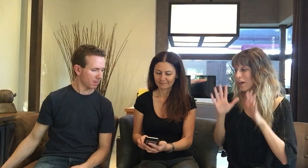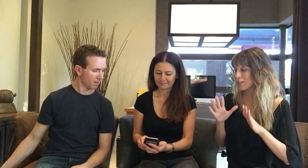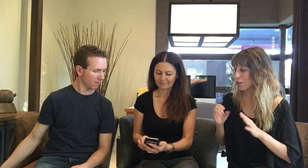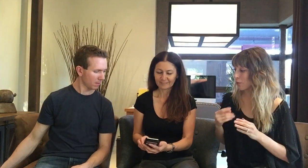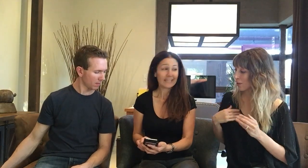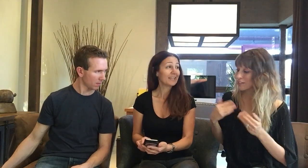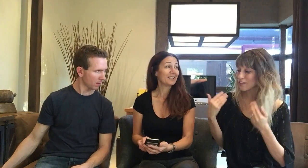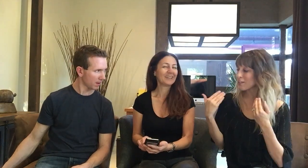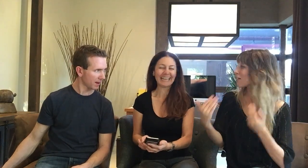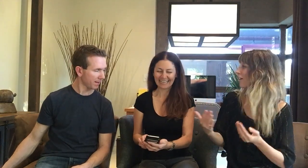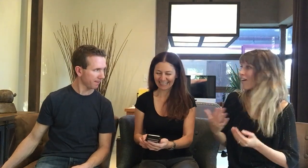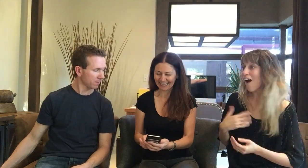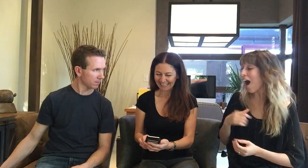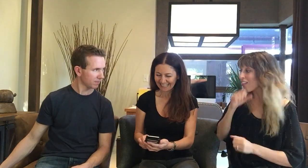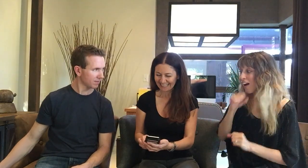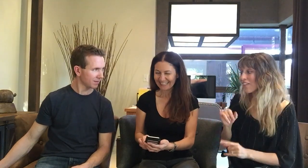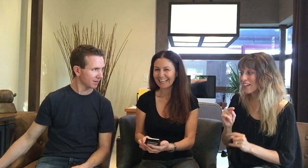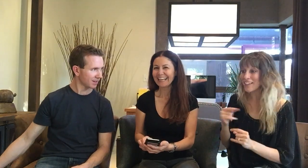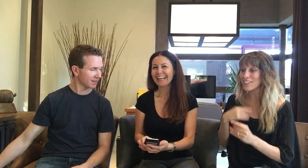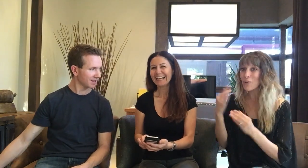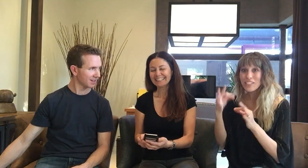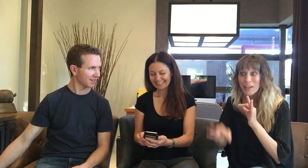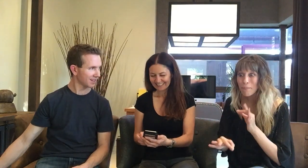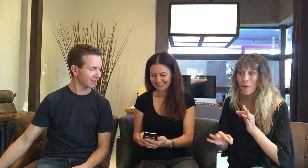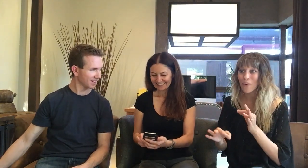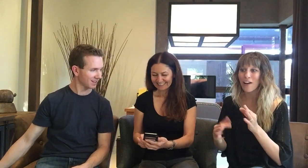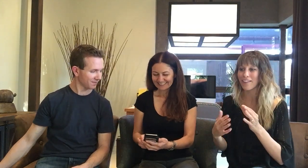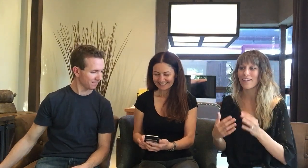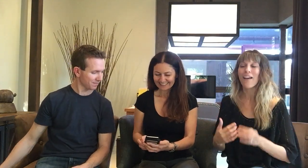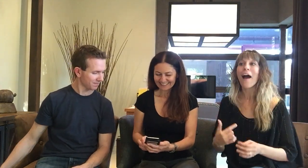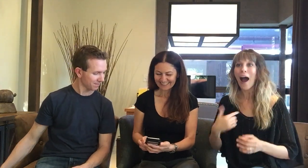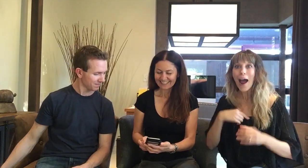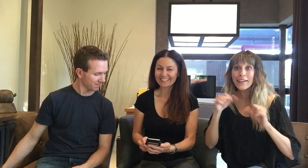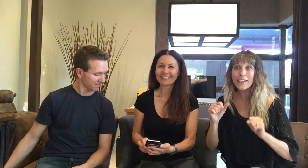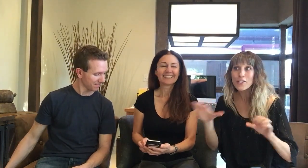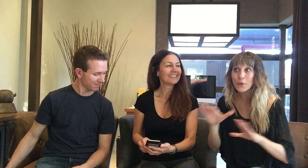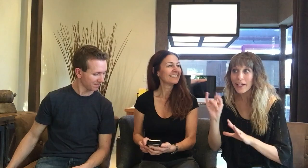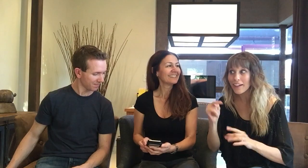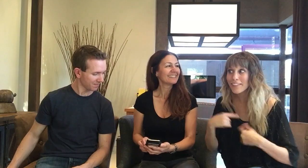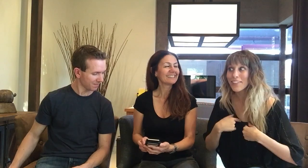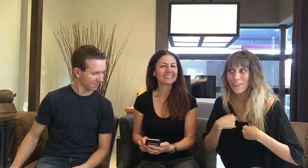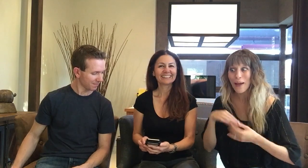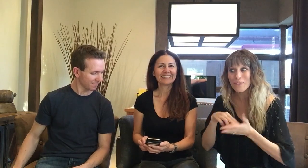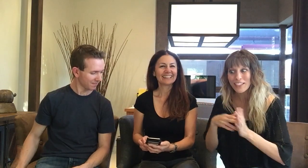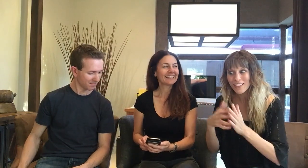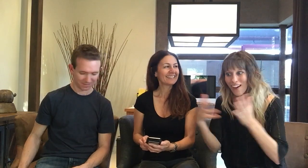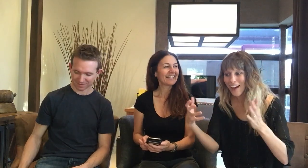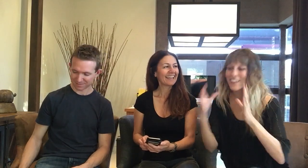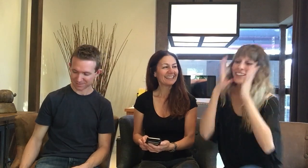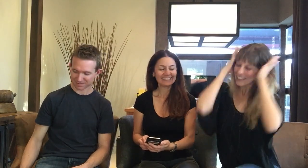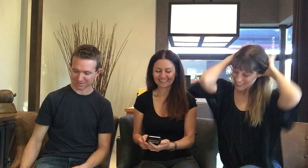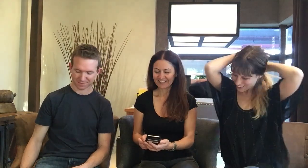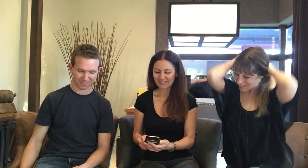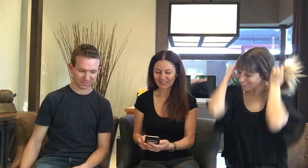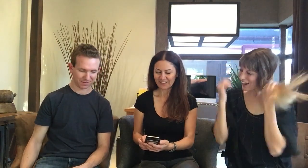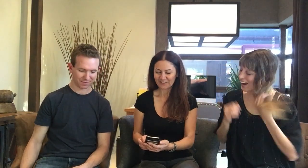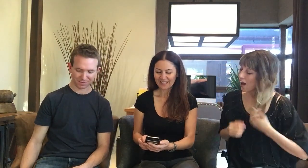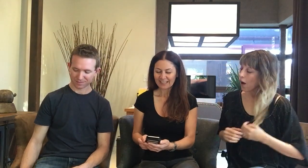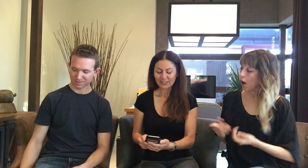great. So thank you. I love it. It's so simple, and I can do it. So that means a lot. So